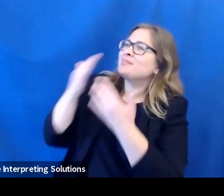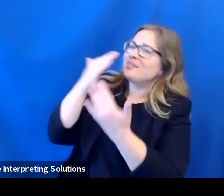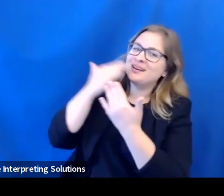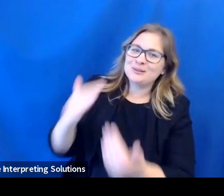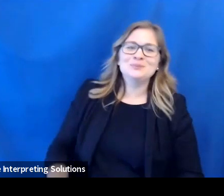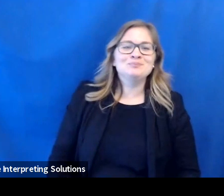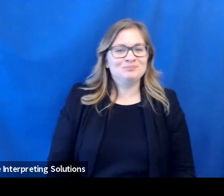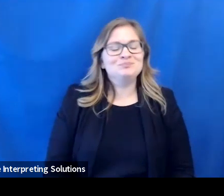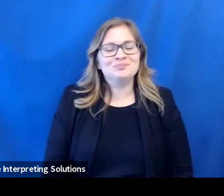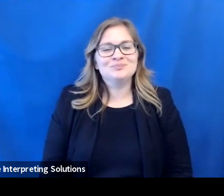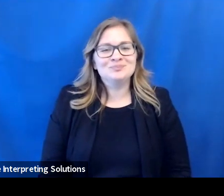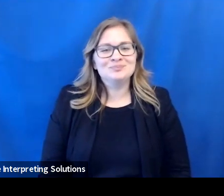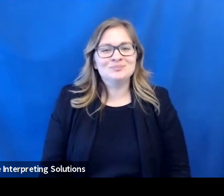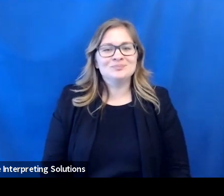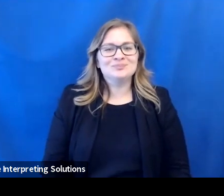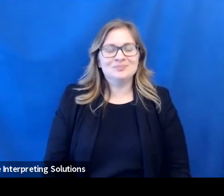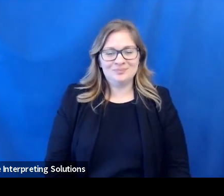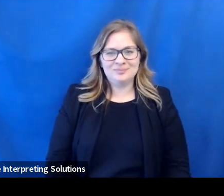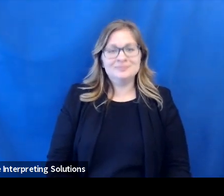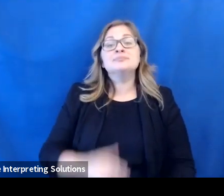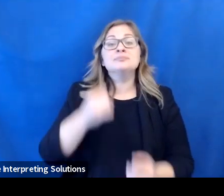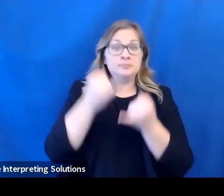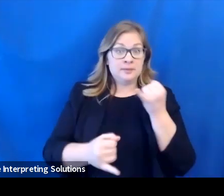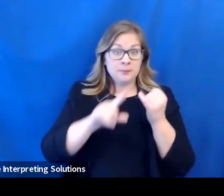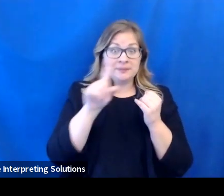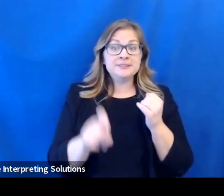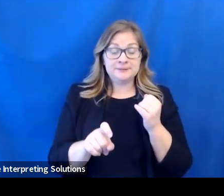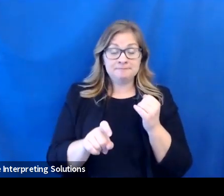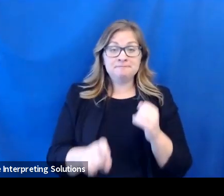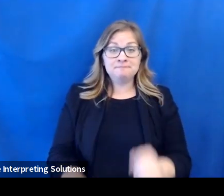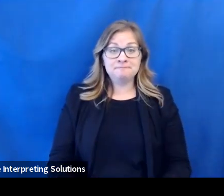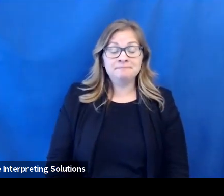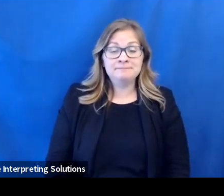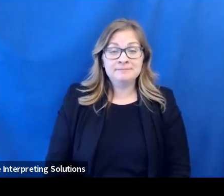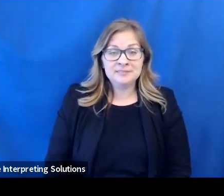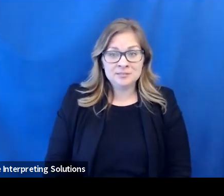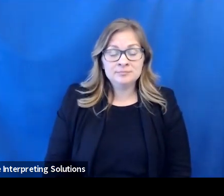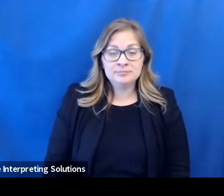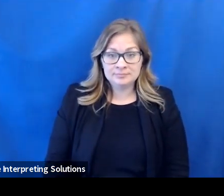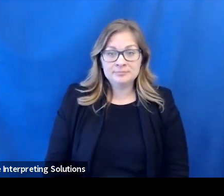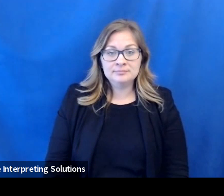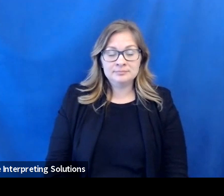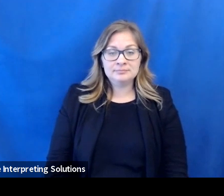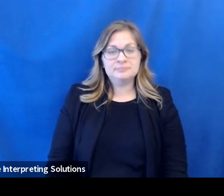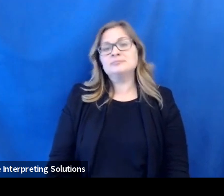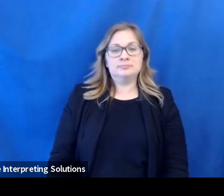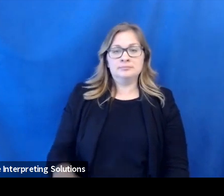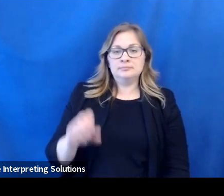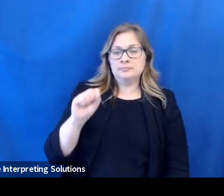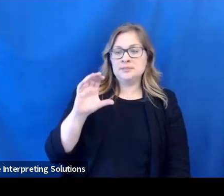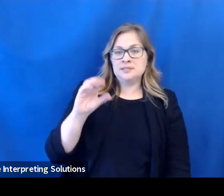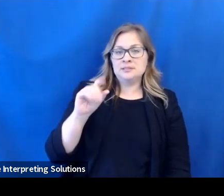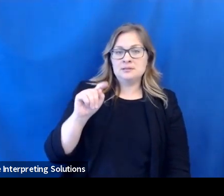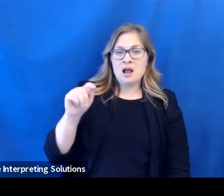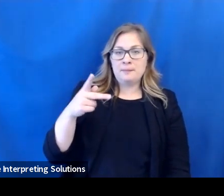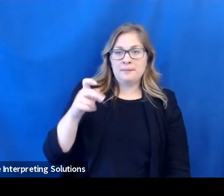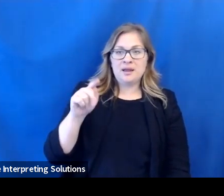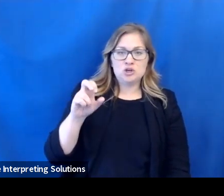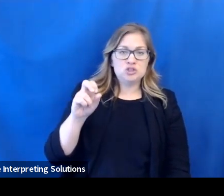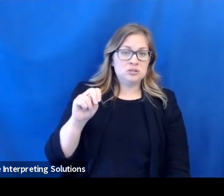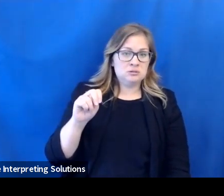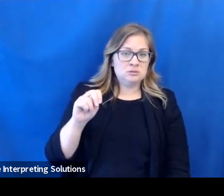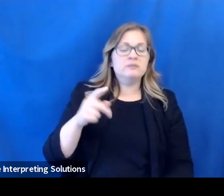All right, our next question is from Scott Peterson from Minnesota News Network. Your line is open. Hi, Governor. Thank you